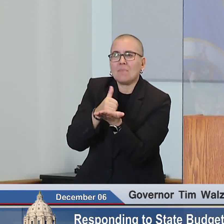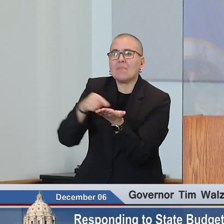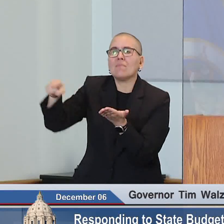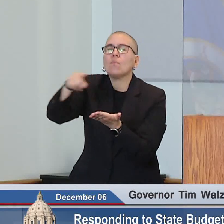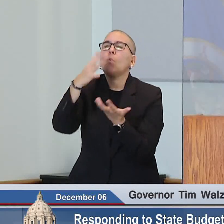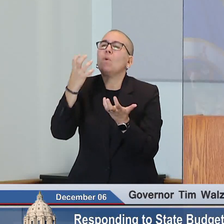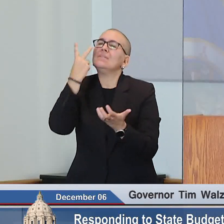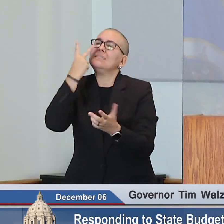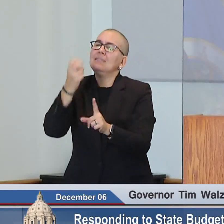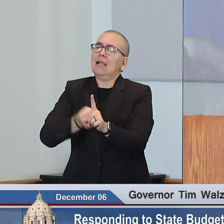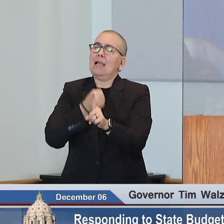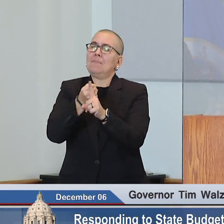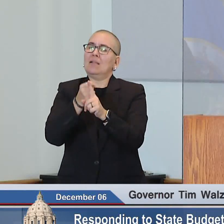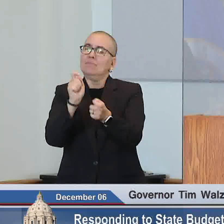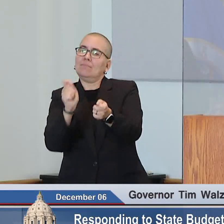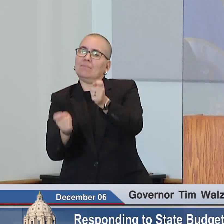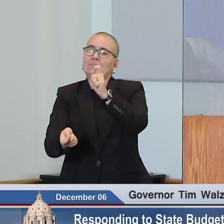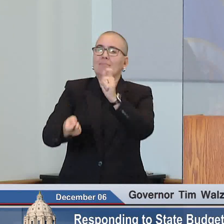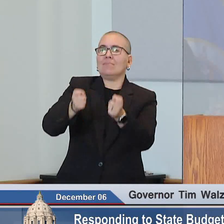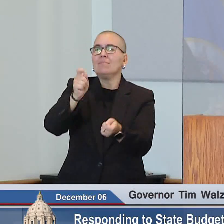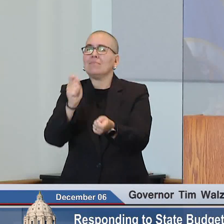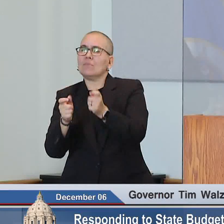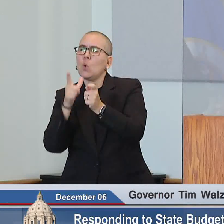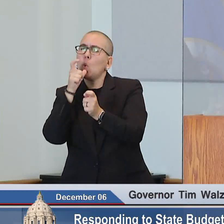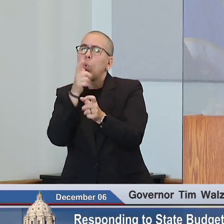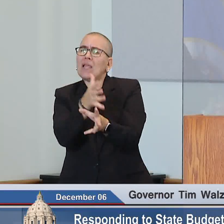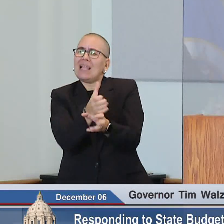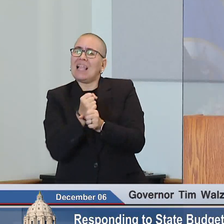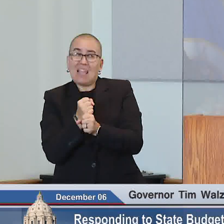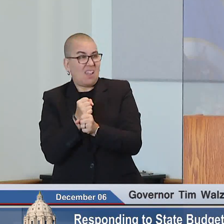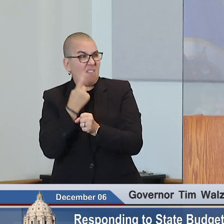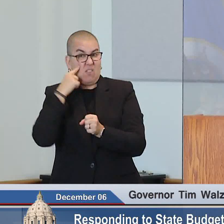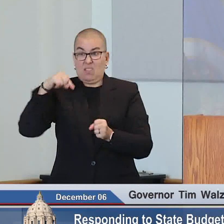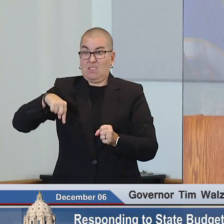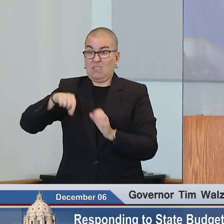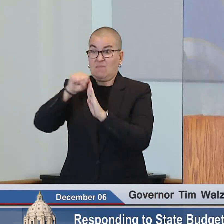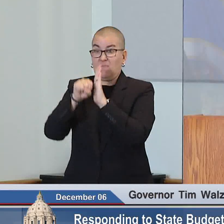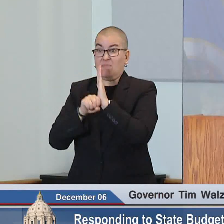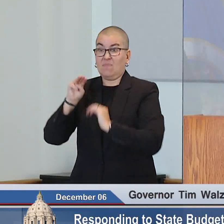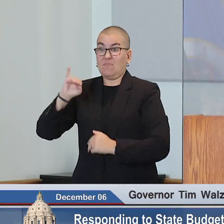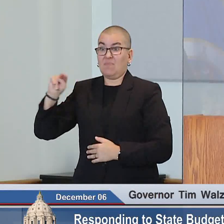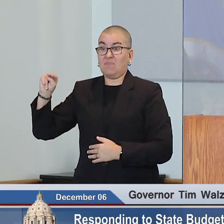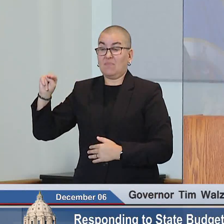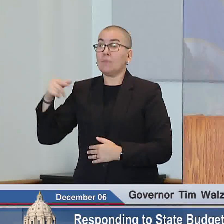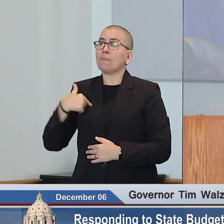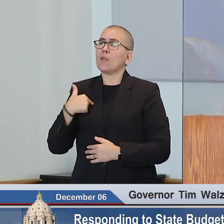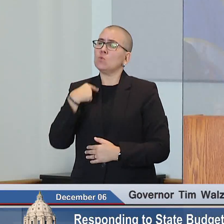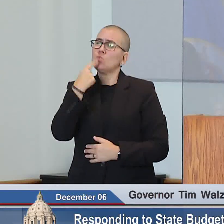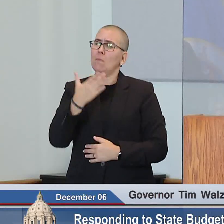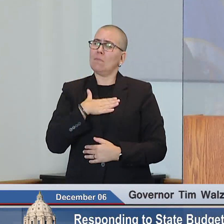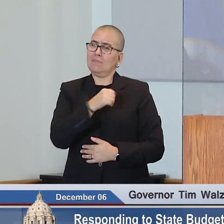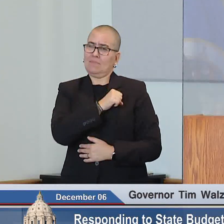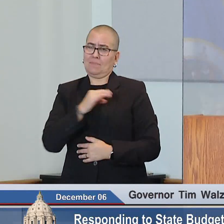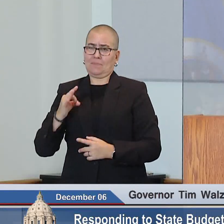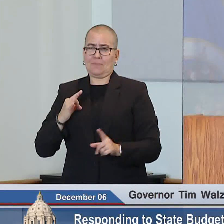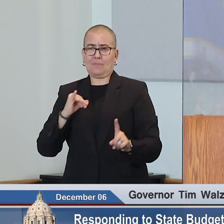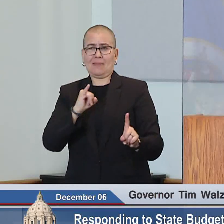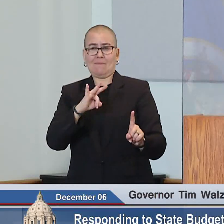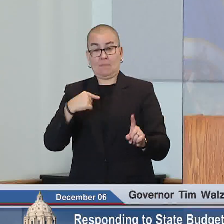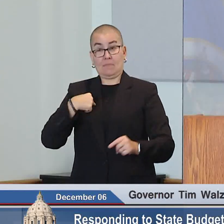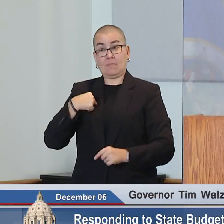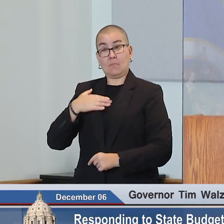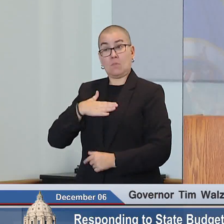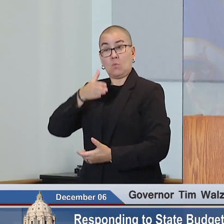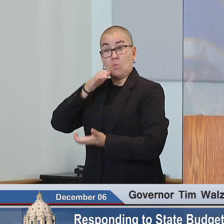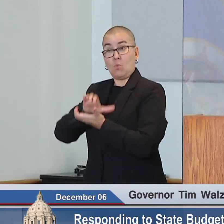Minnesotans out there, and I always look at this, and I tell my staff when I'm doing this, if my wife and I are teaching in Mankato, how would